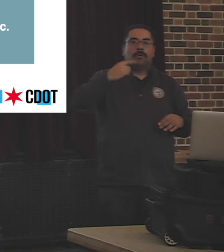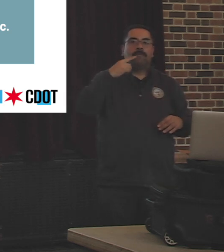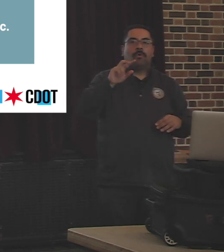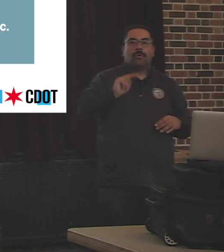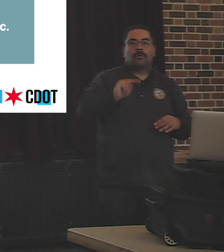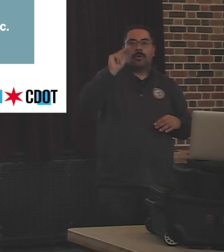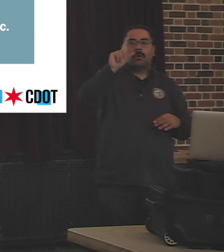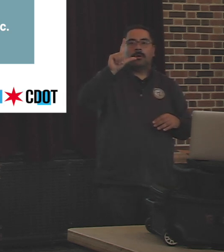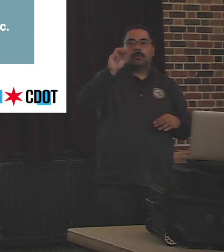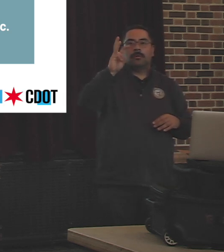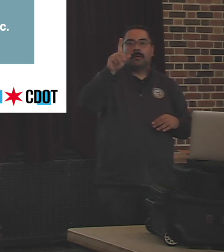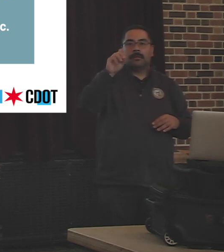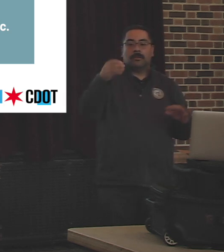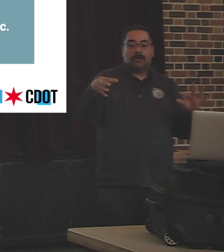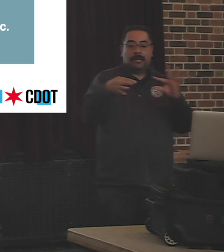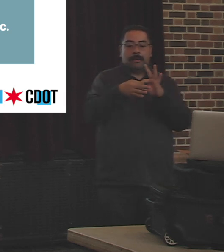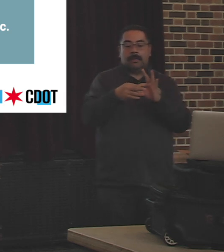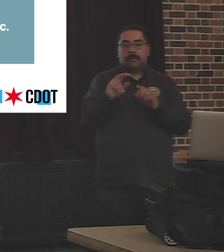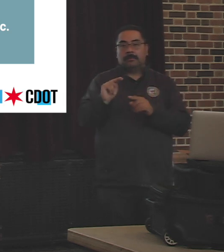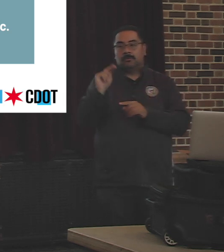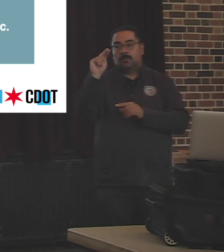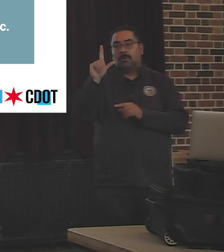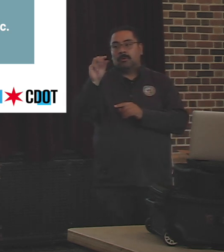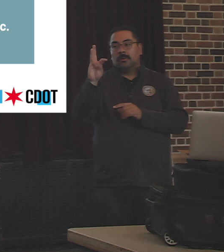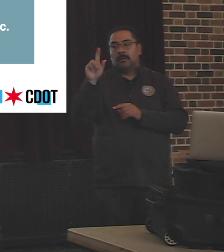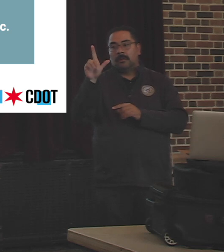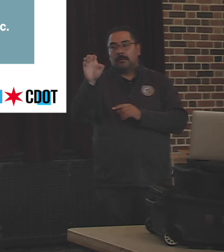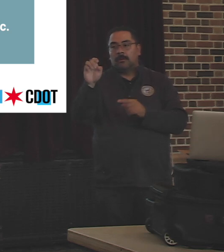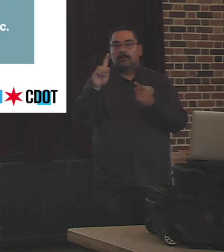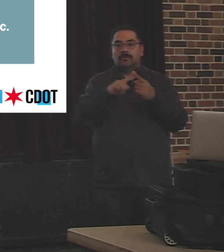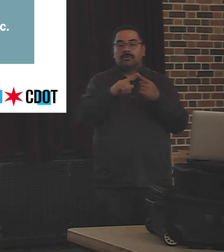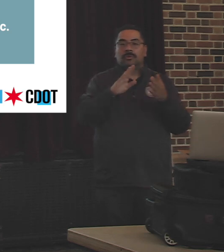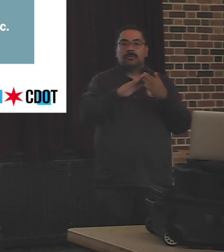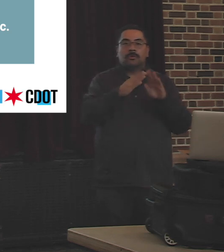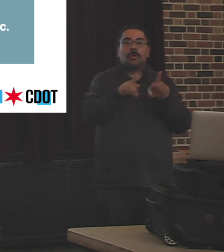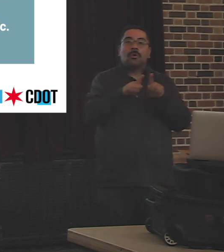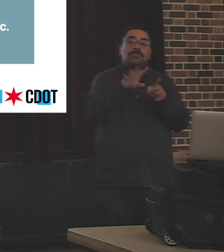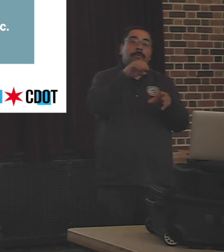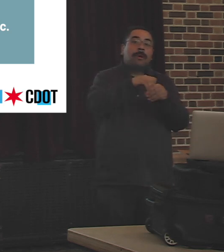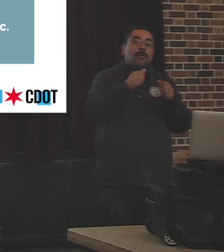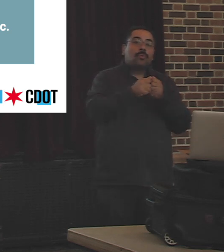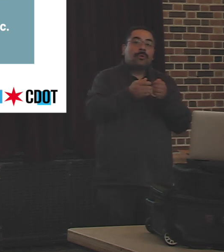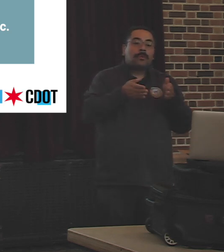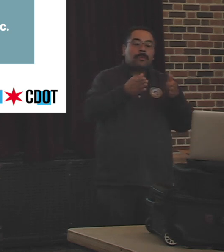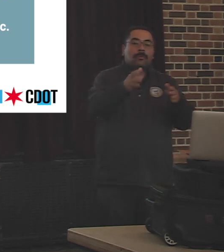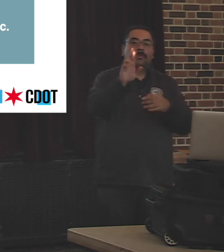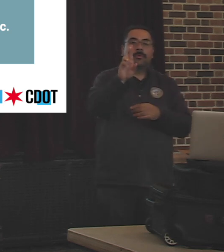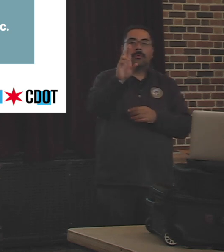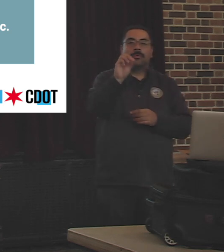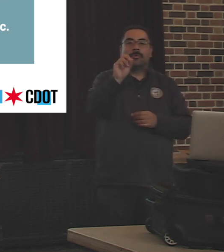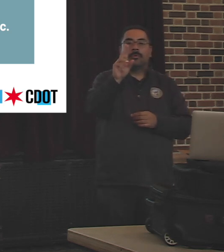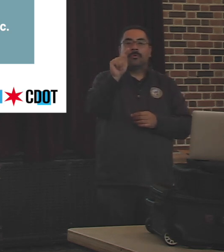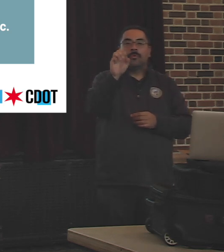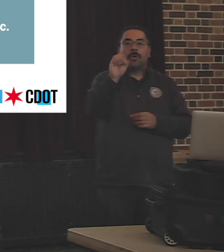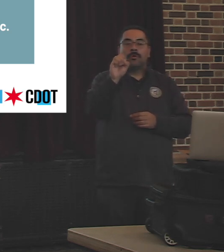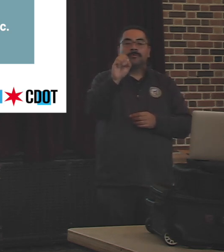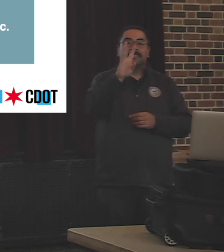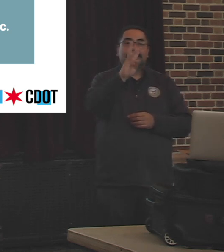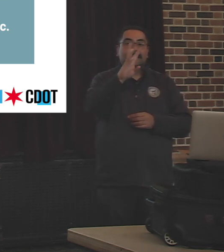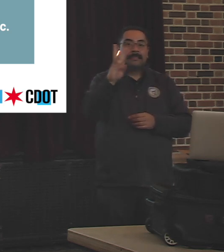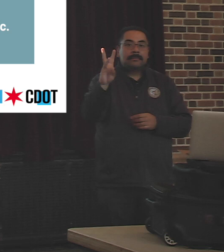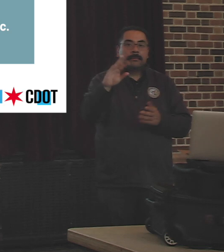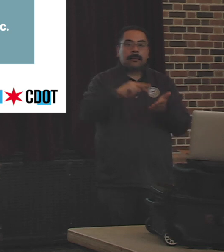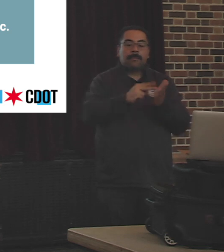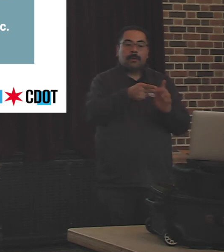only connects North Lawndale to the city, but it's also part of Route 66, and it's historic. So we need to celebrate that, and we need